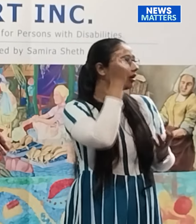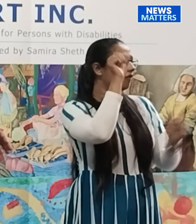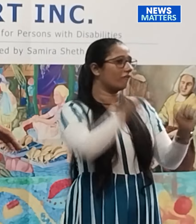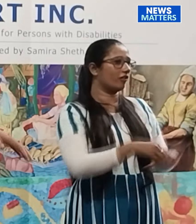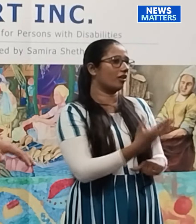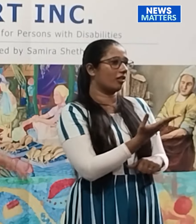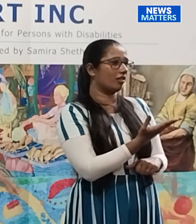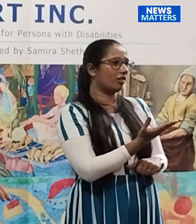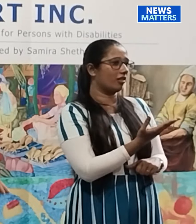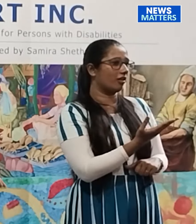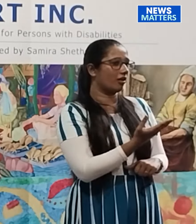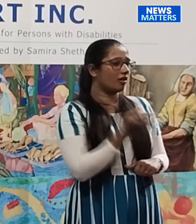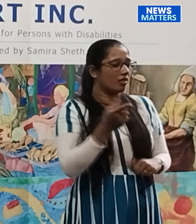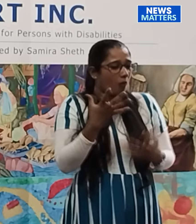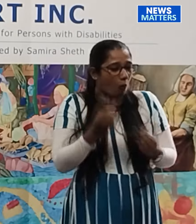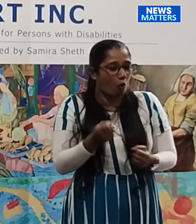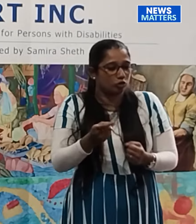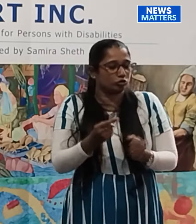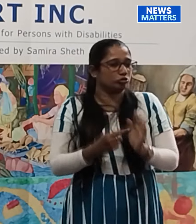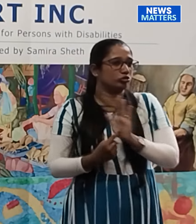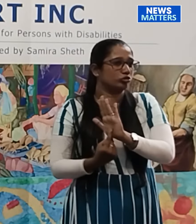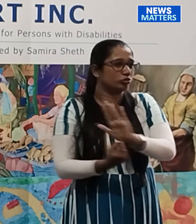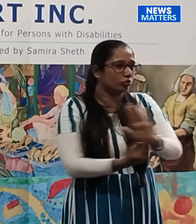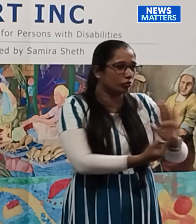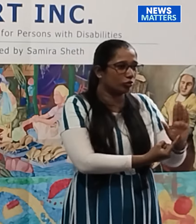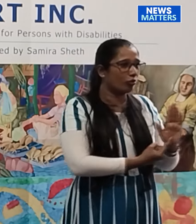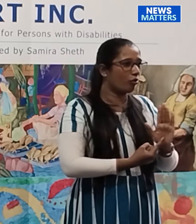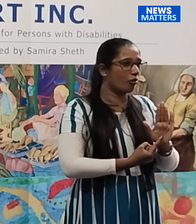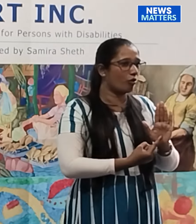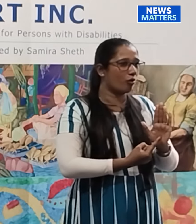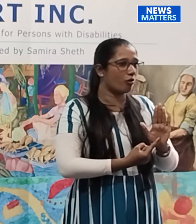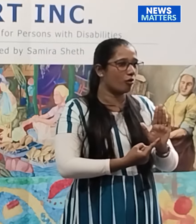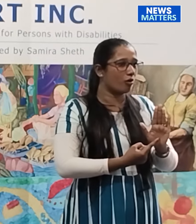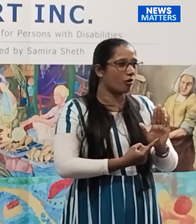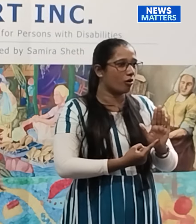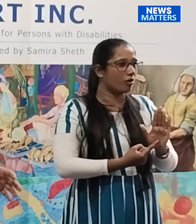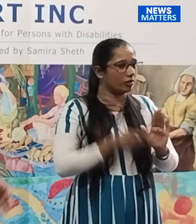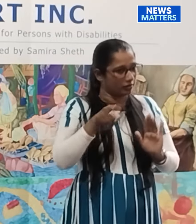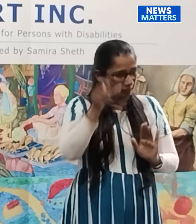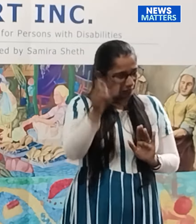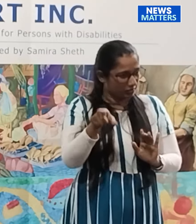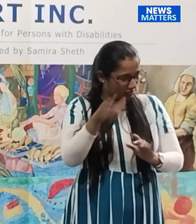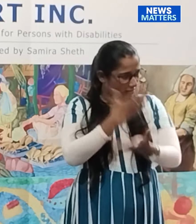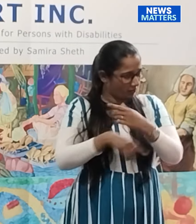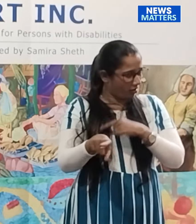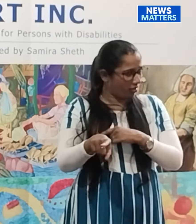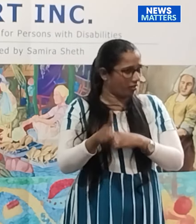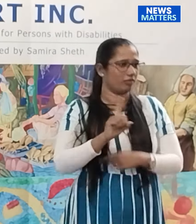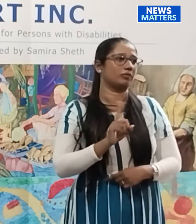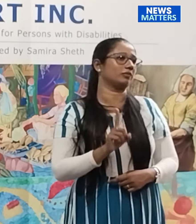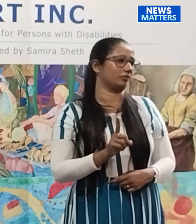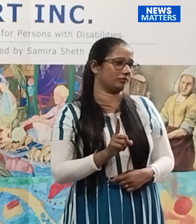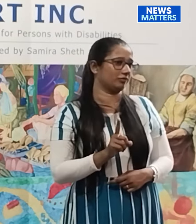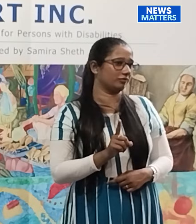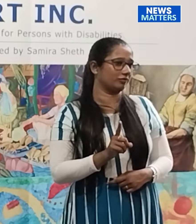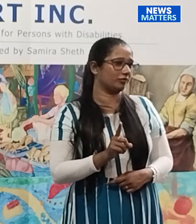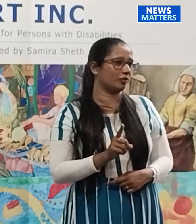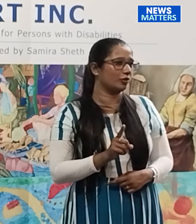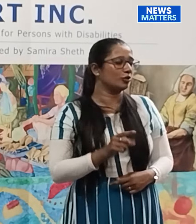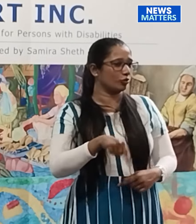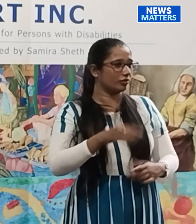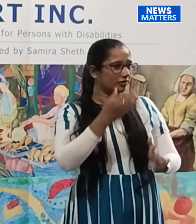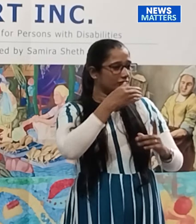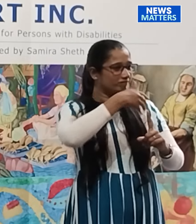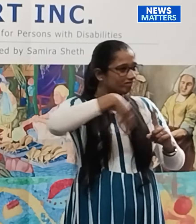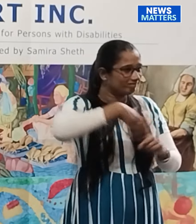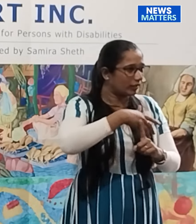understand the message that they want to deliver, then we call them disabled. you know, in the disability sector that we work